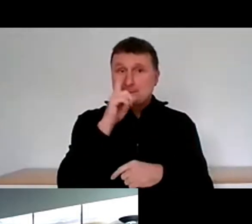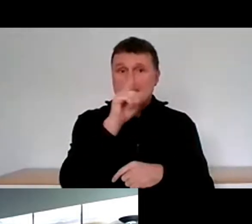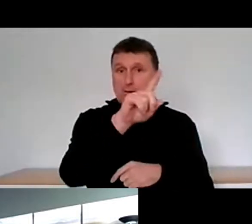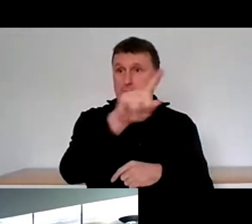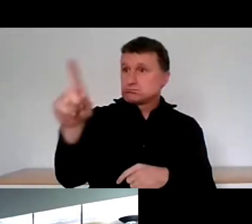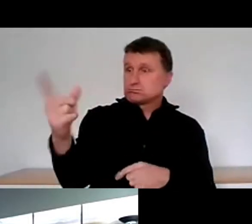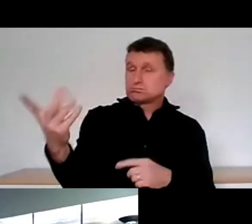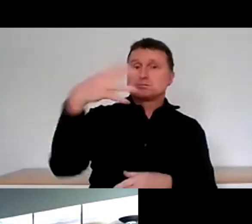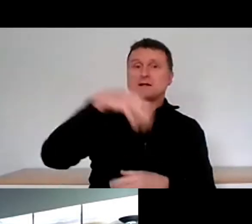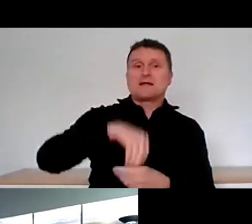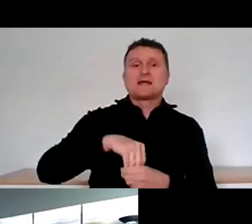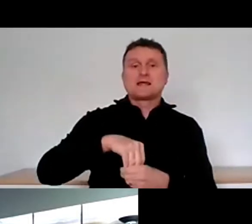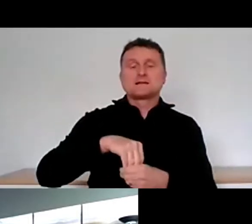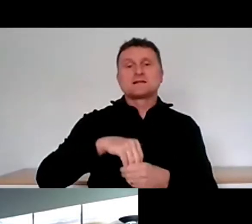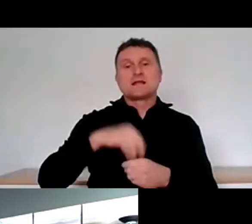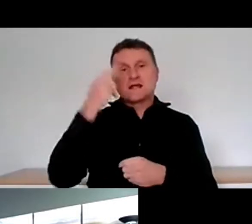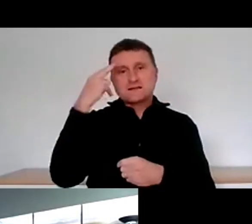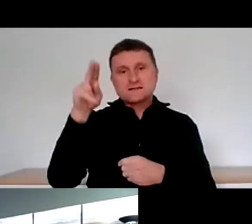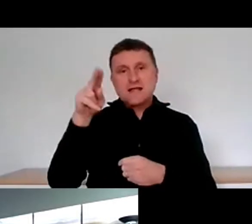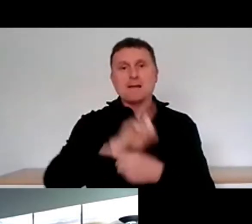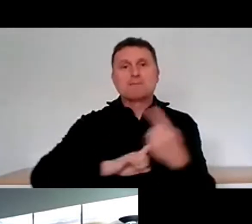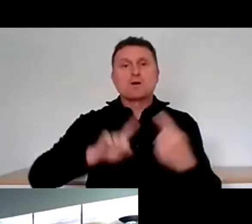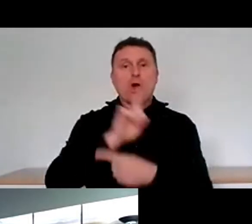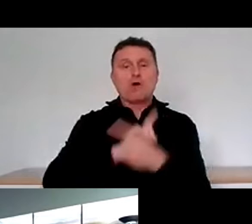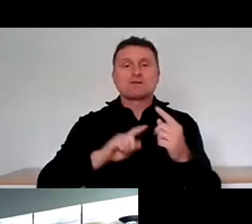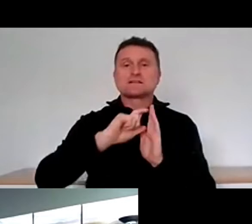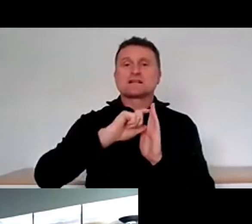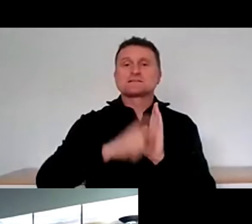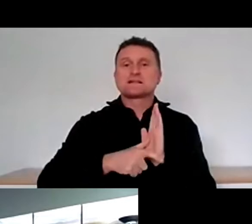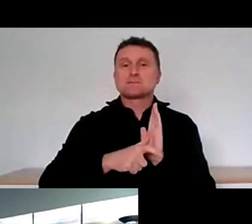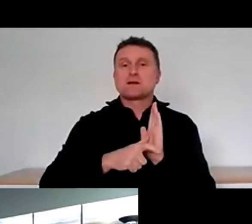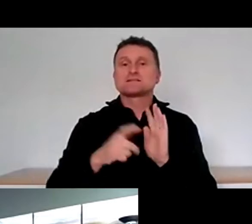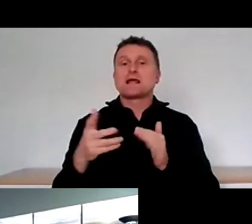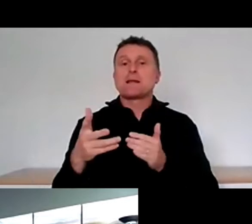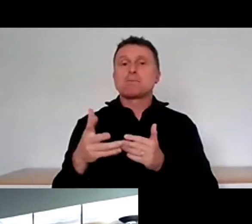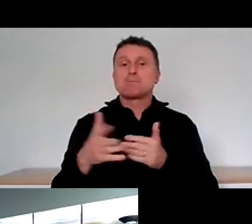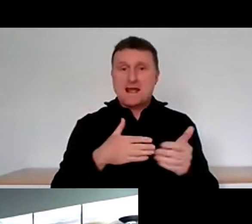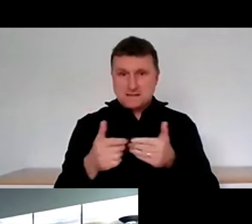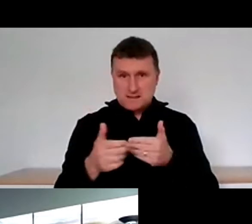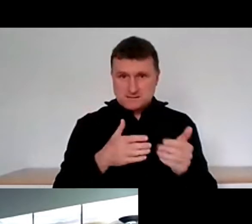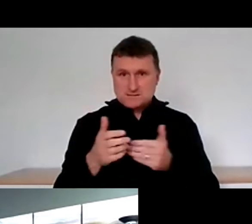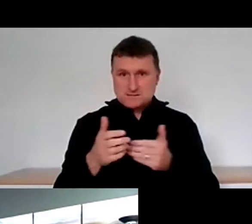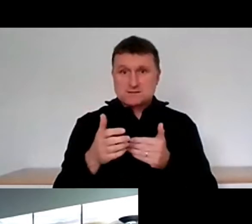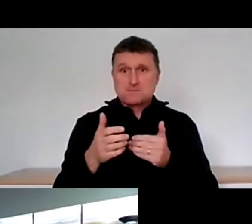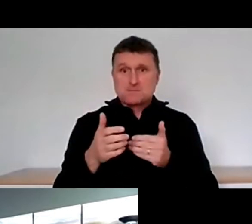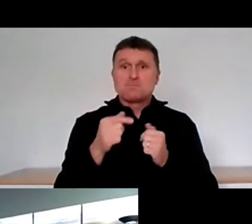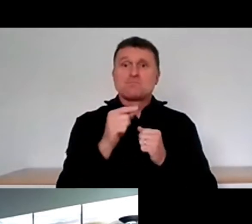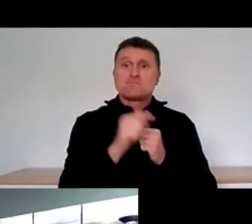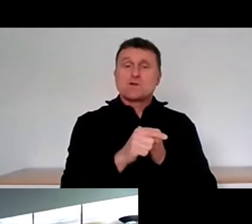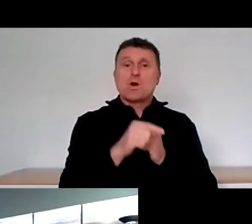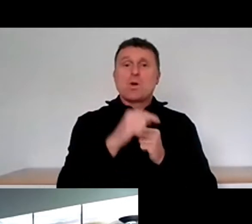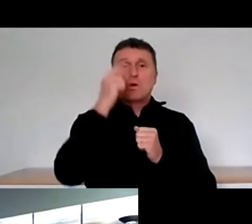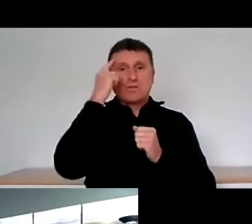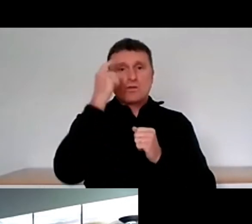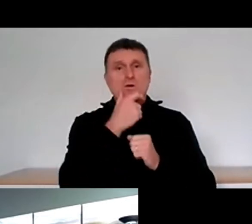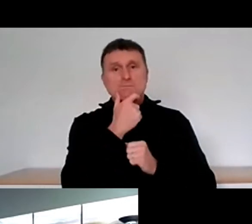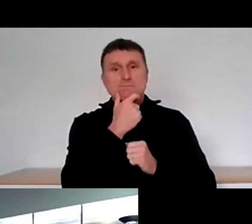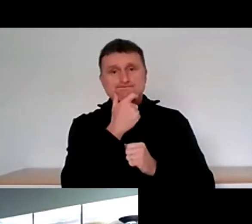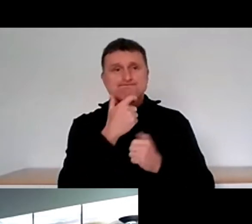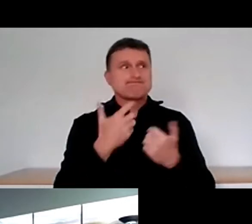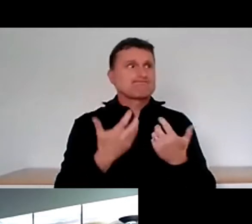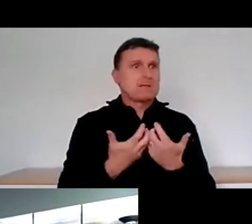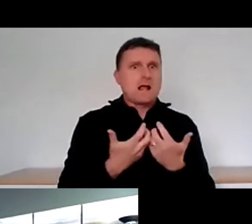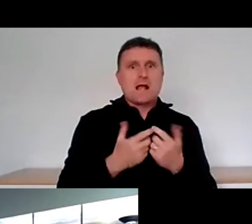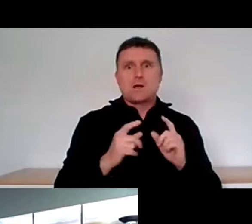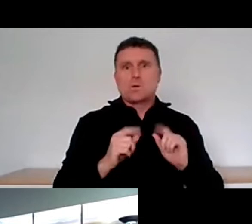to do there is to look at how we can bring the CRPD to life. How can we make it real? And one of the key things that kept